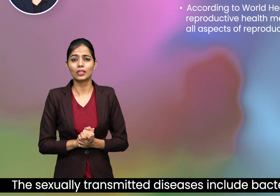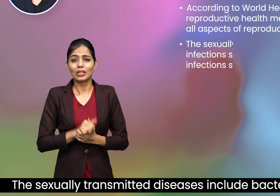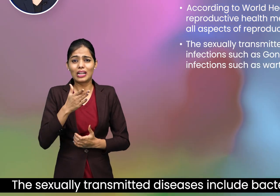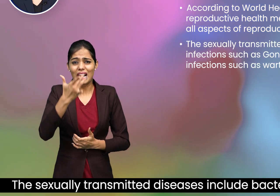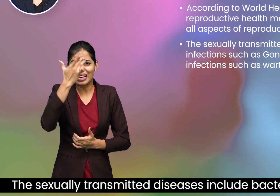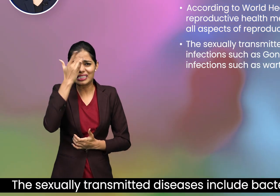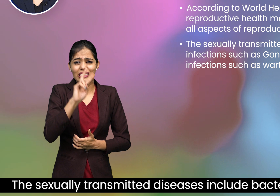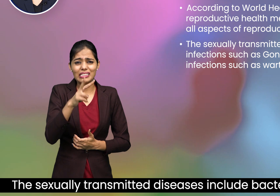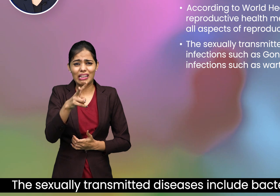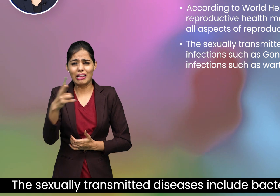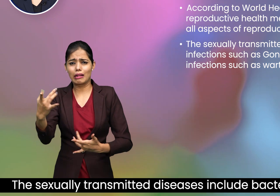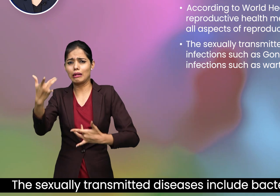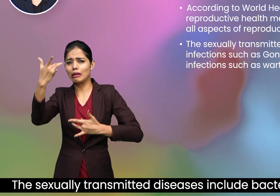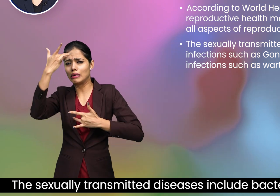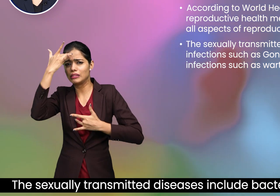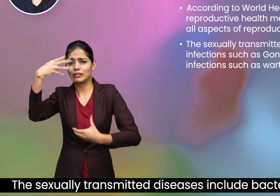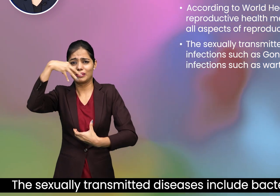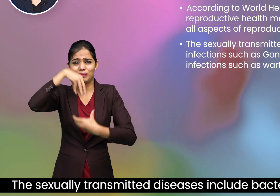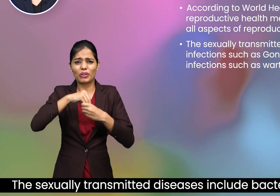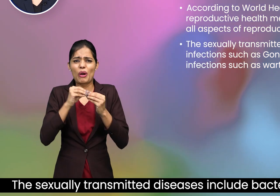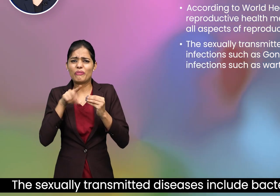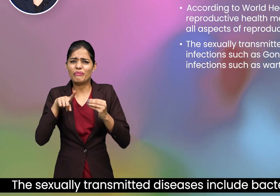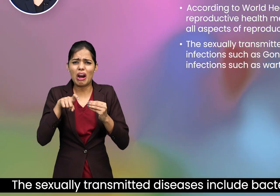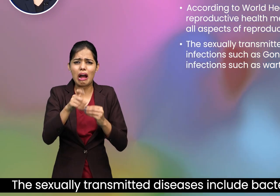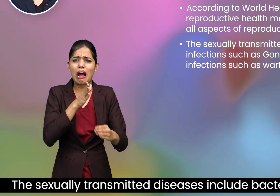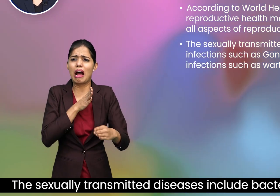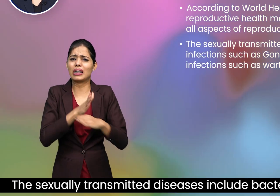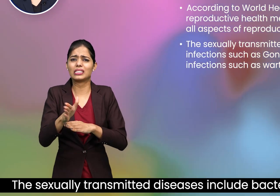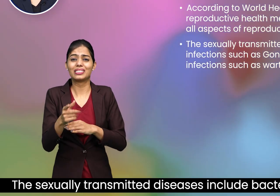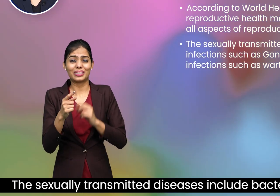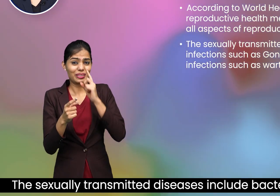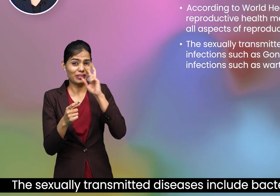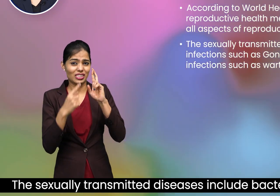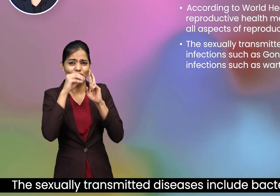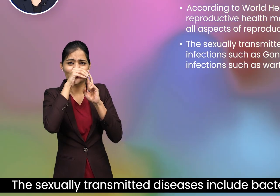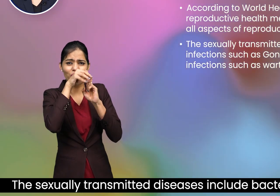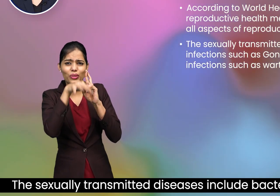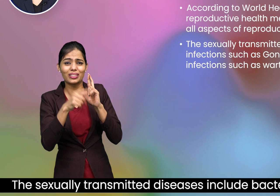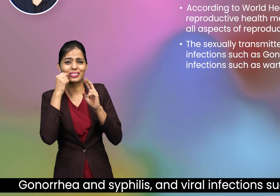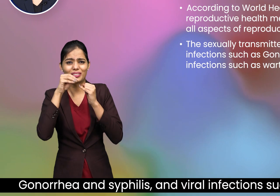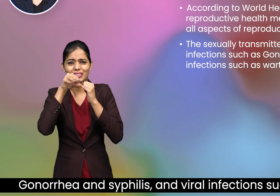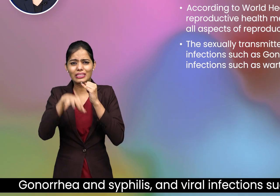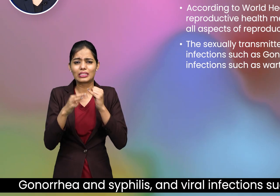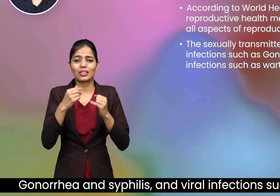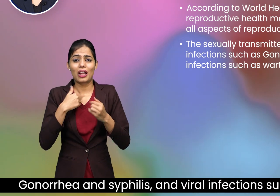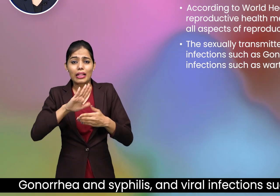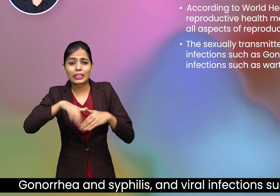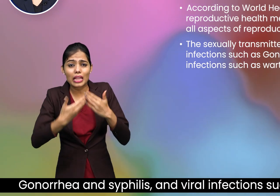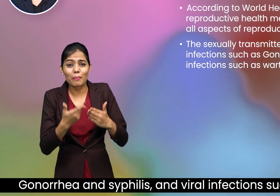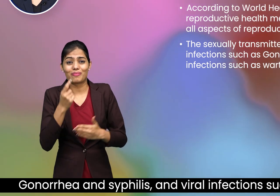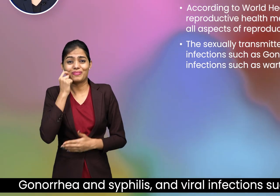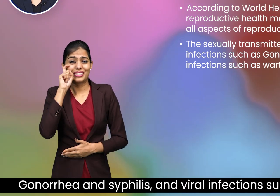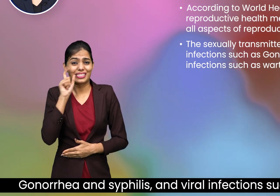The sexually transmitted diseases include bacterial infections such as gonorrhea